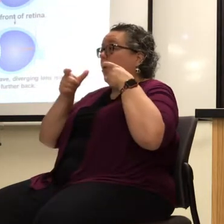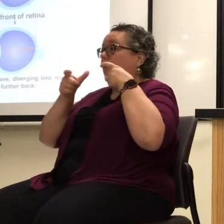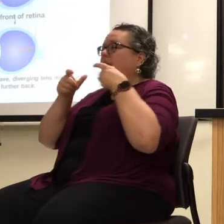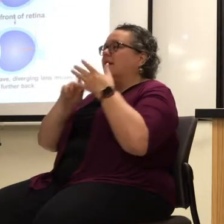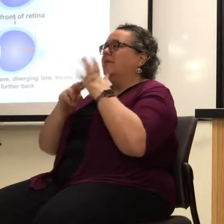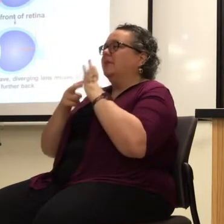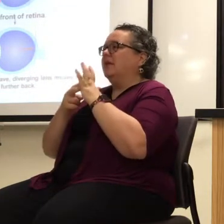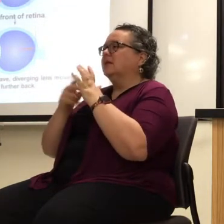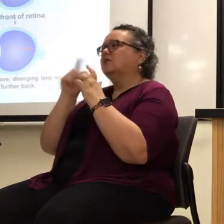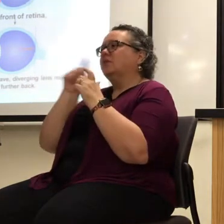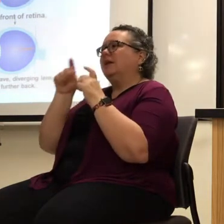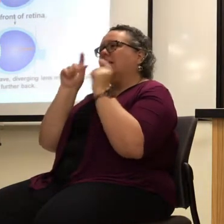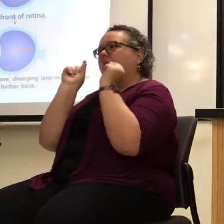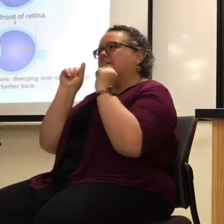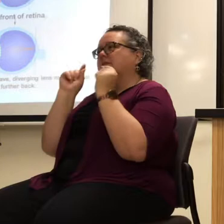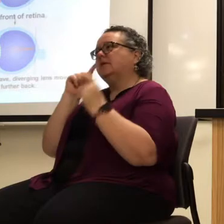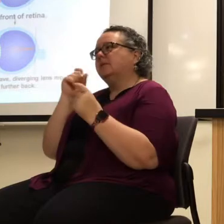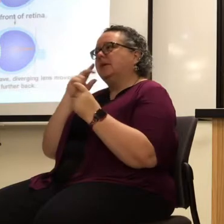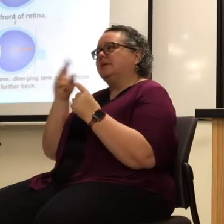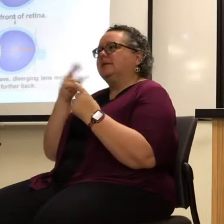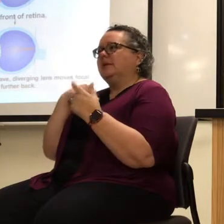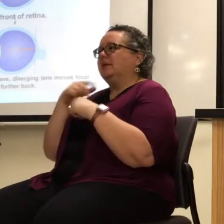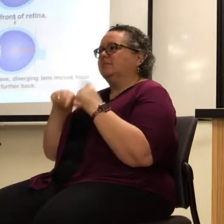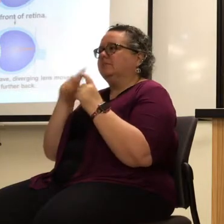corrects vision